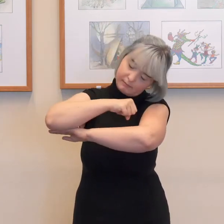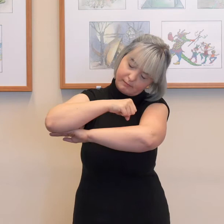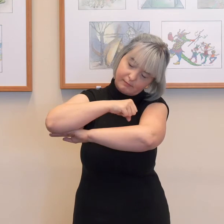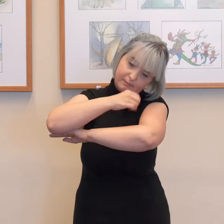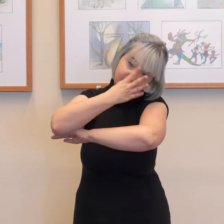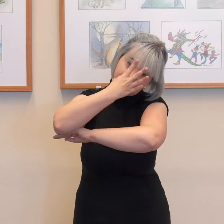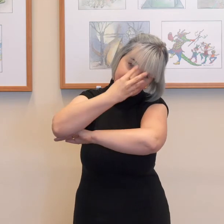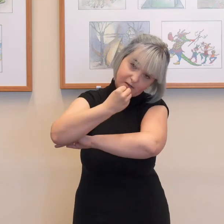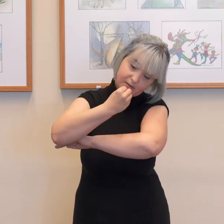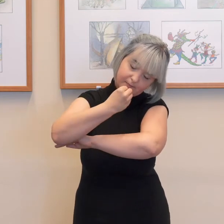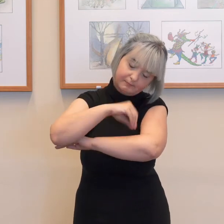asleep.